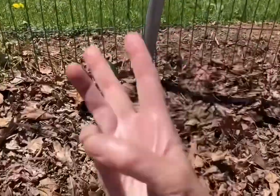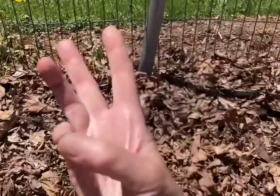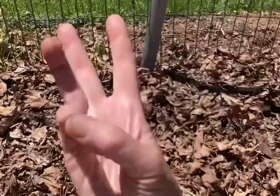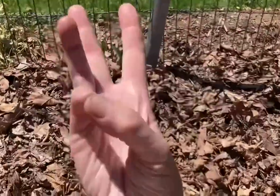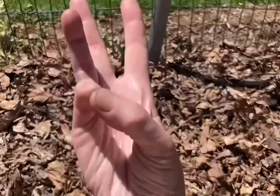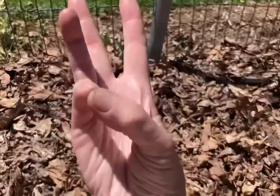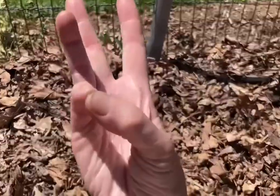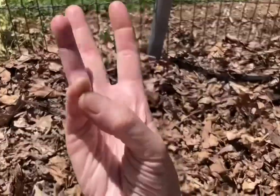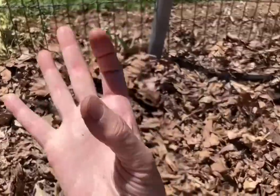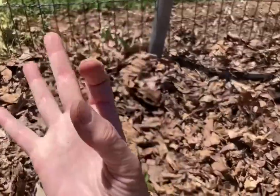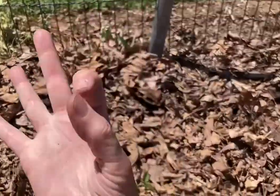6 feet.